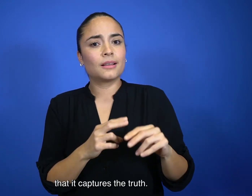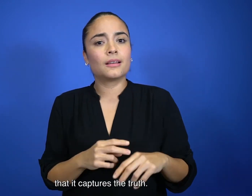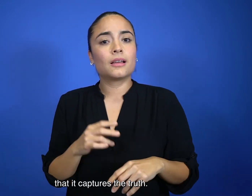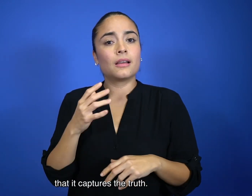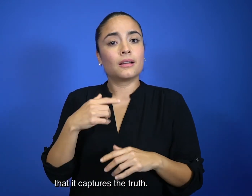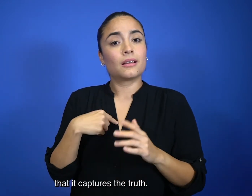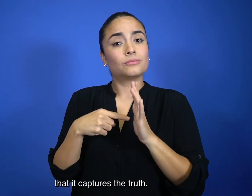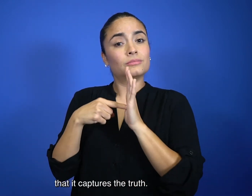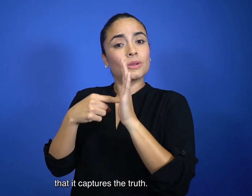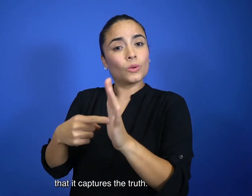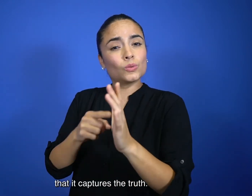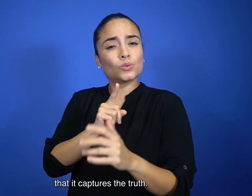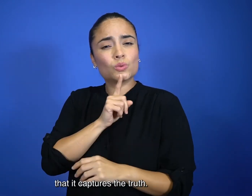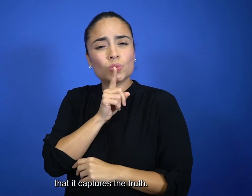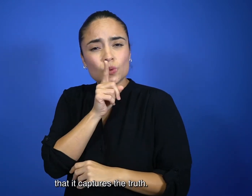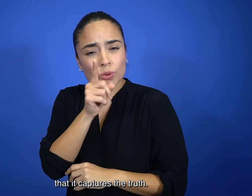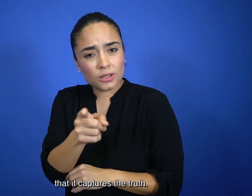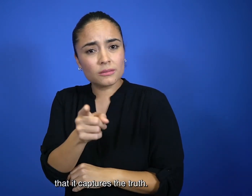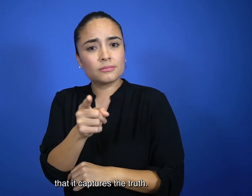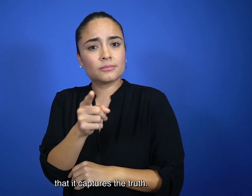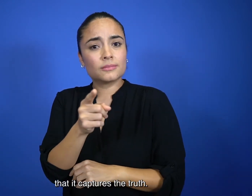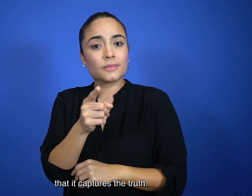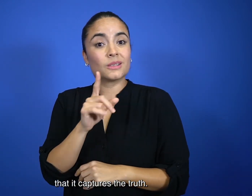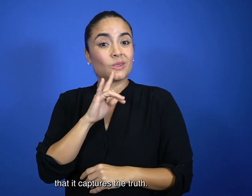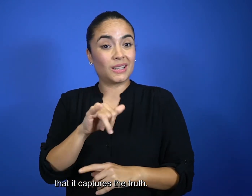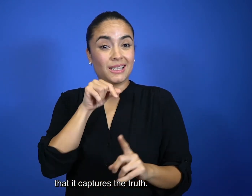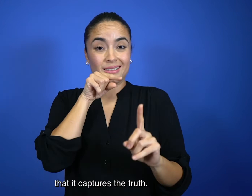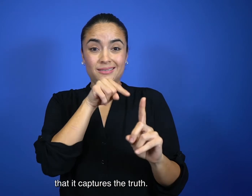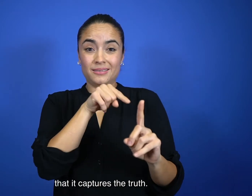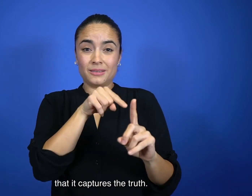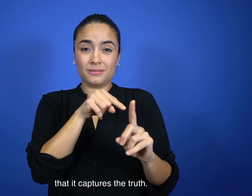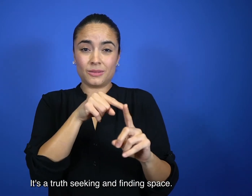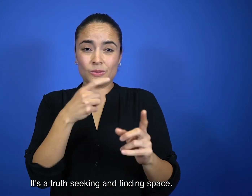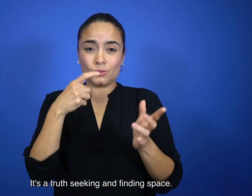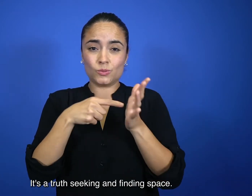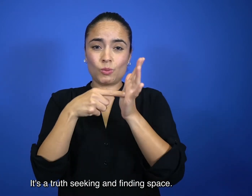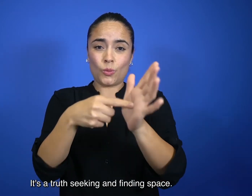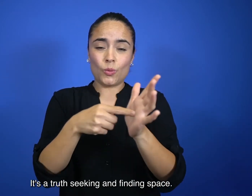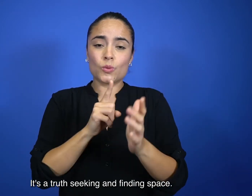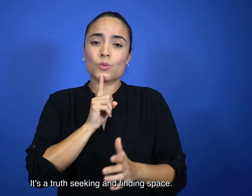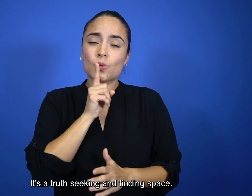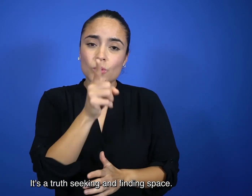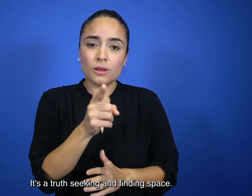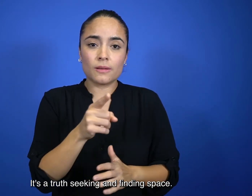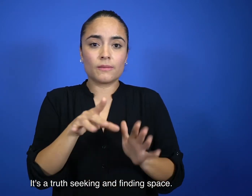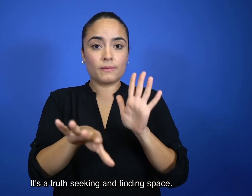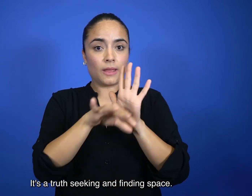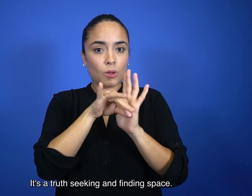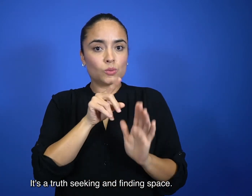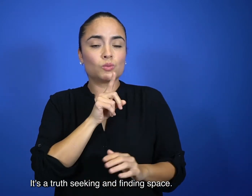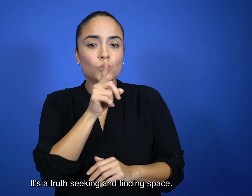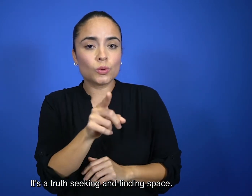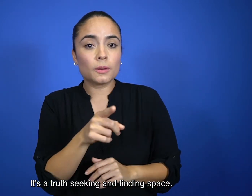that it captures the truth. It's a truth seeking and finding